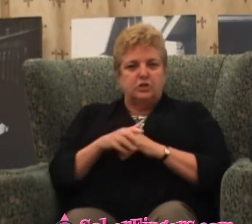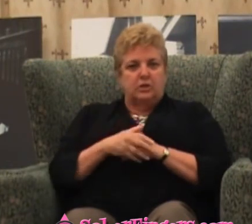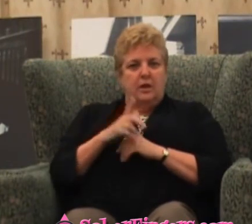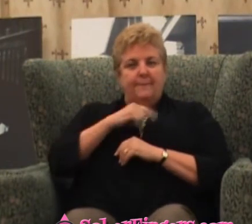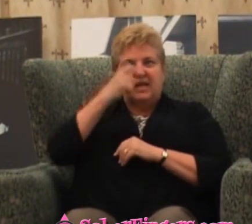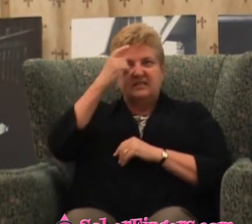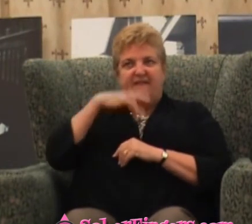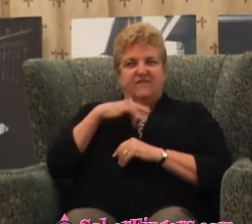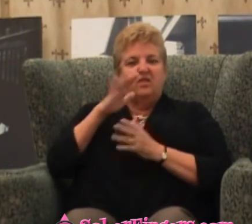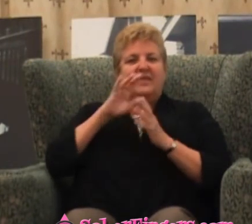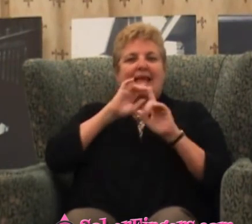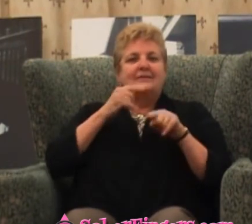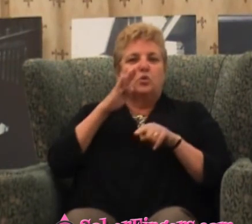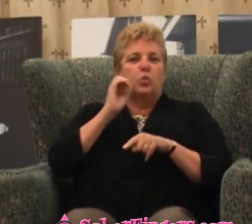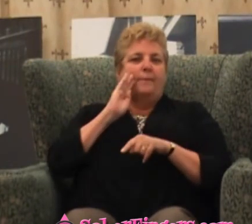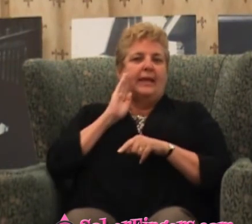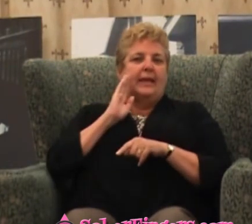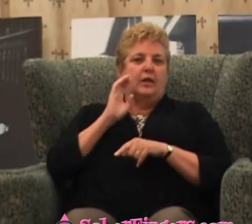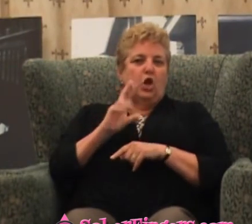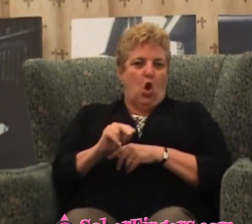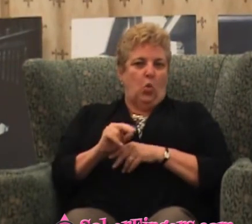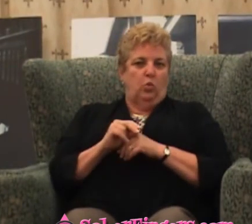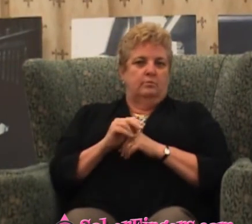no. So instead, I just disbar myself.